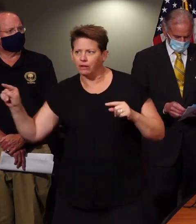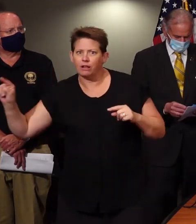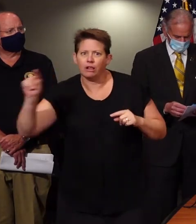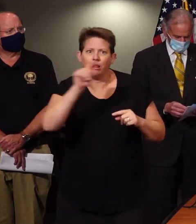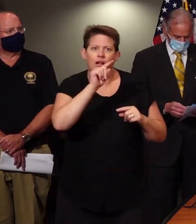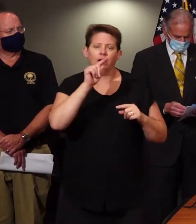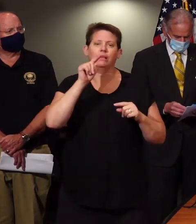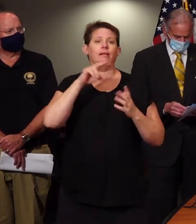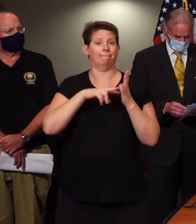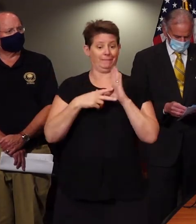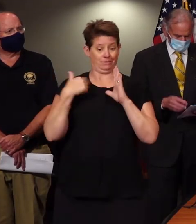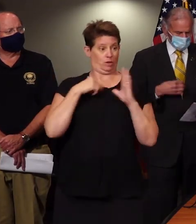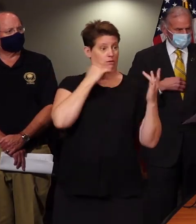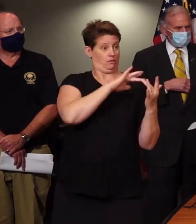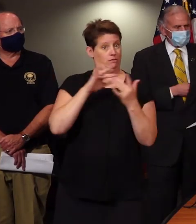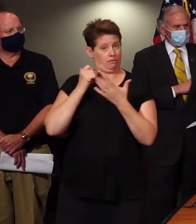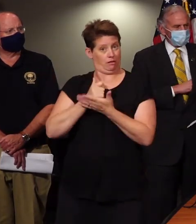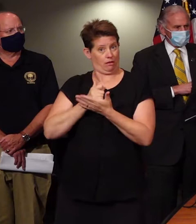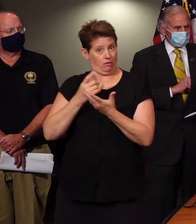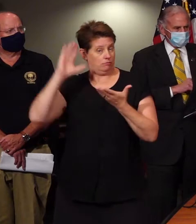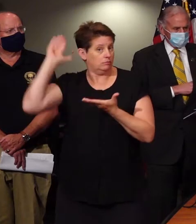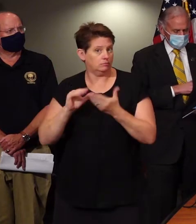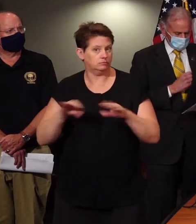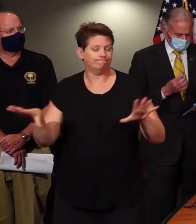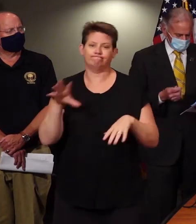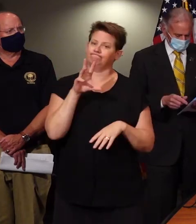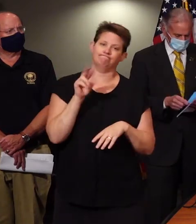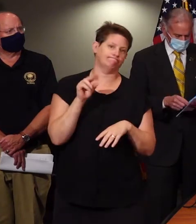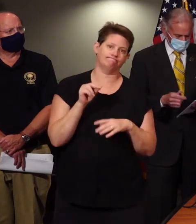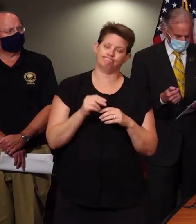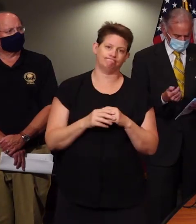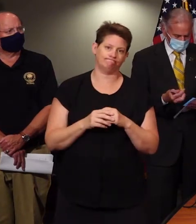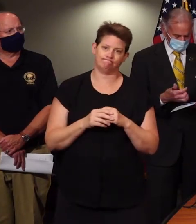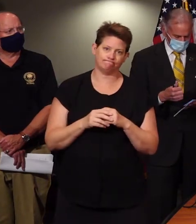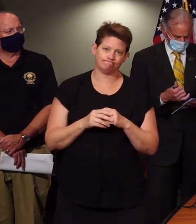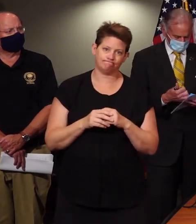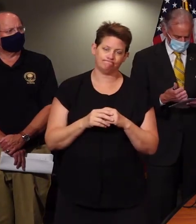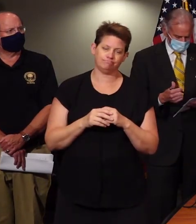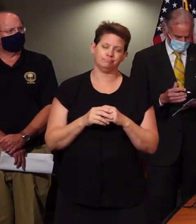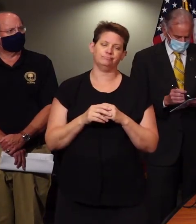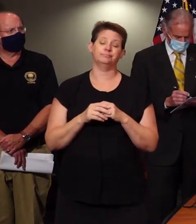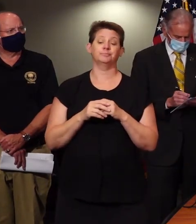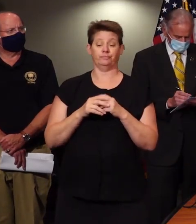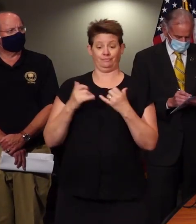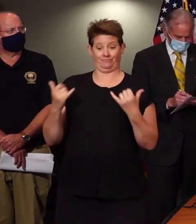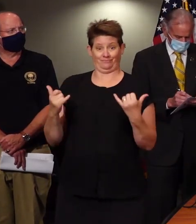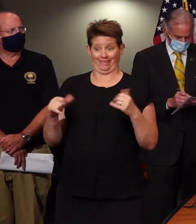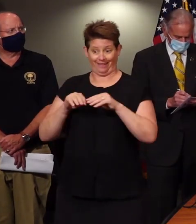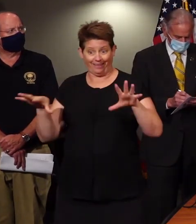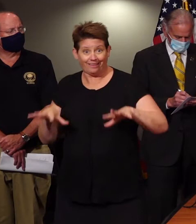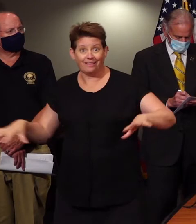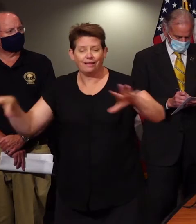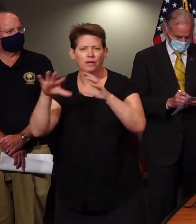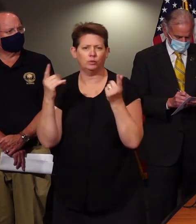in preventing spread. And at that point, the work that's needed to combat disease spread is at the